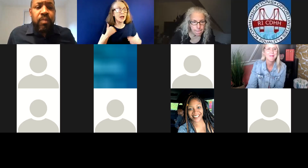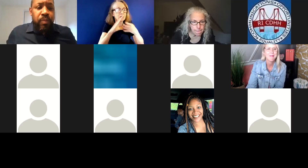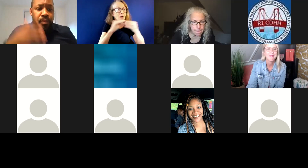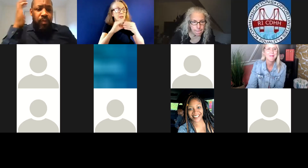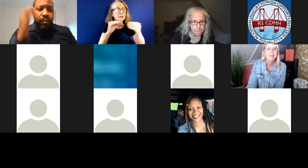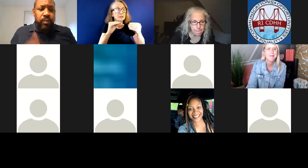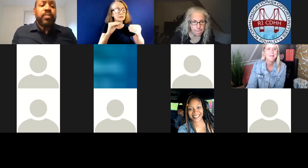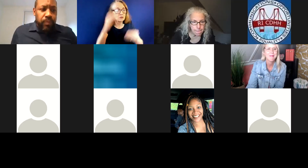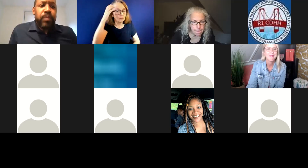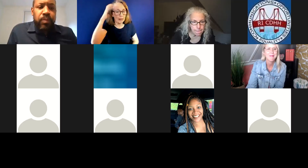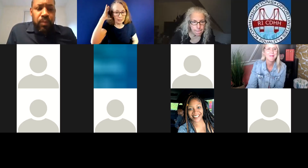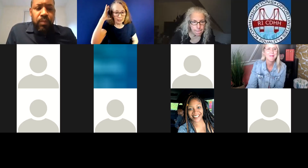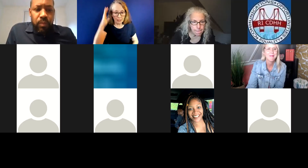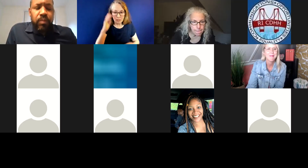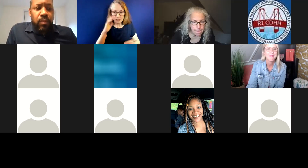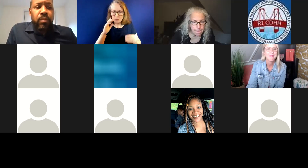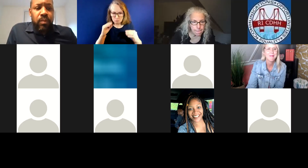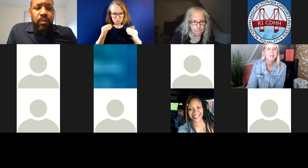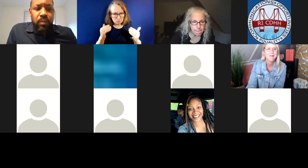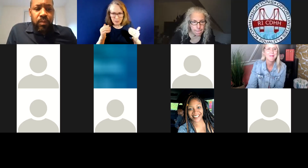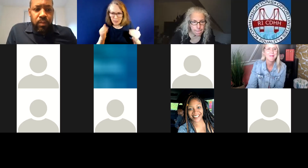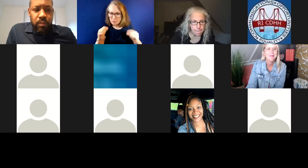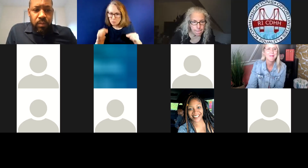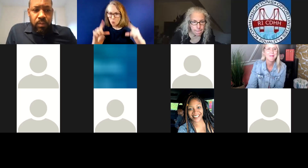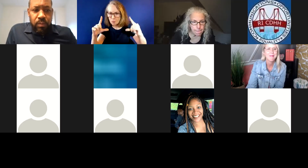She should be able to open her video right now.